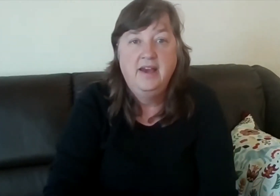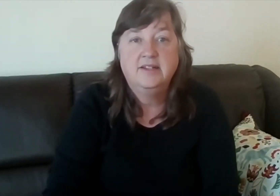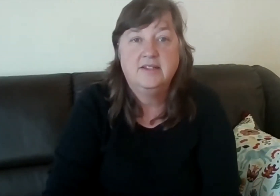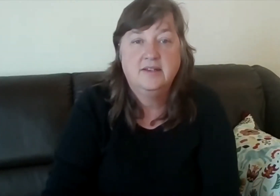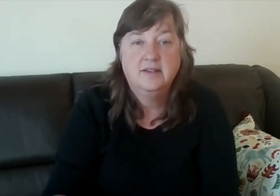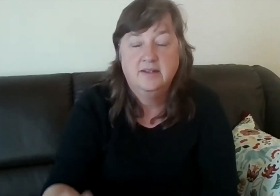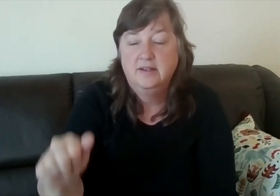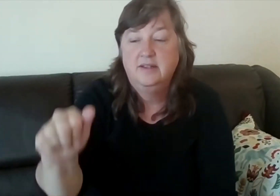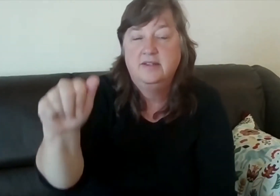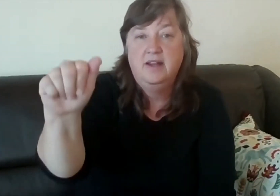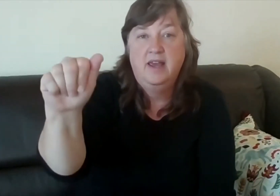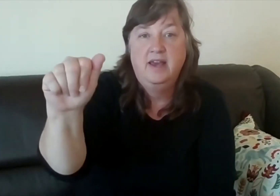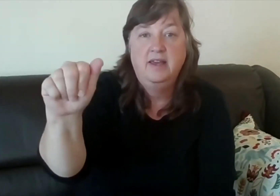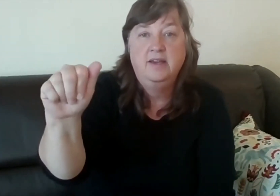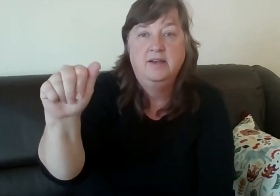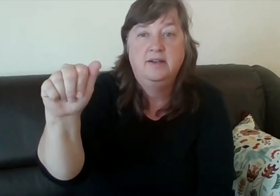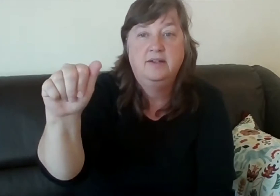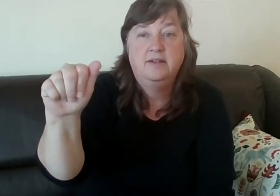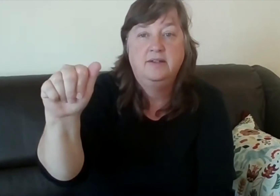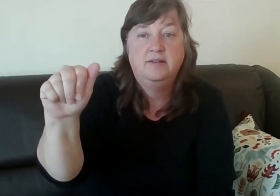Aunt is an A.